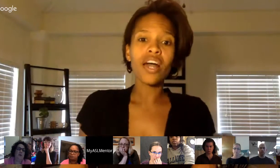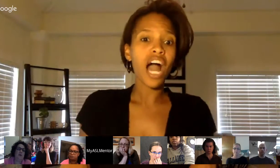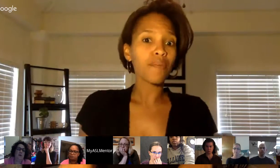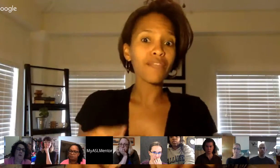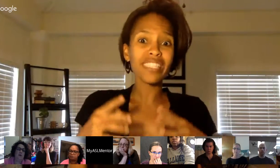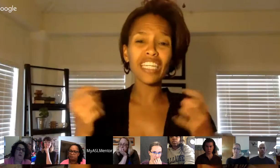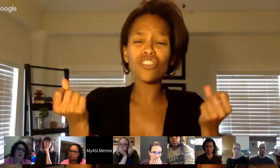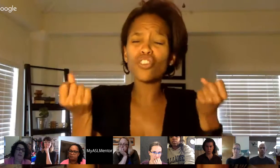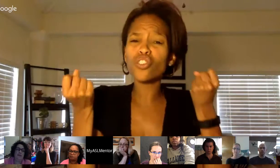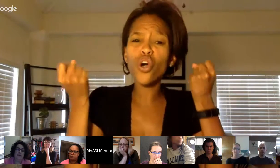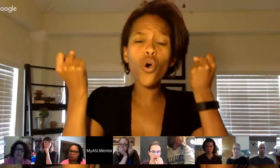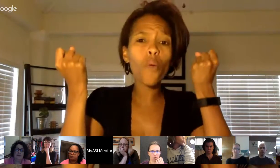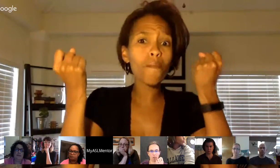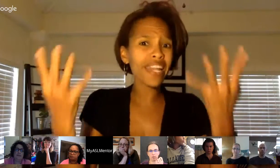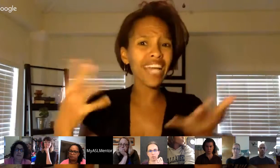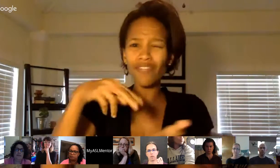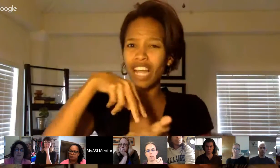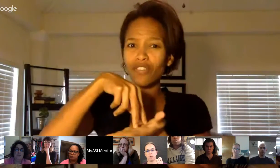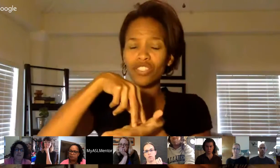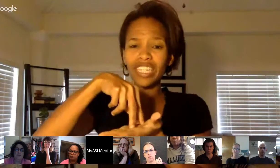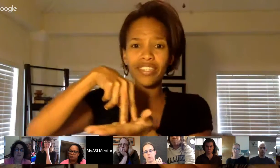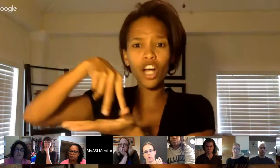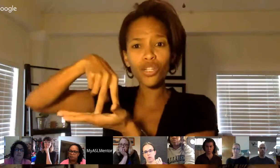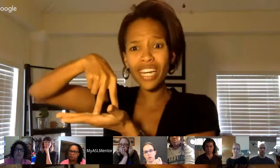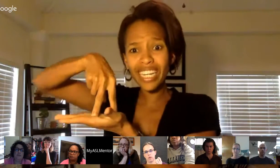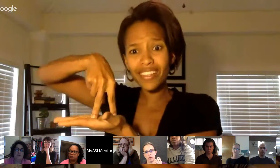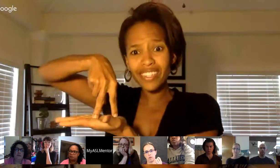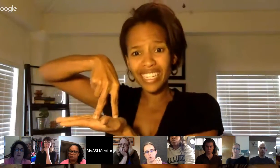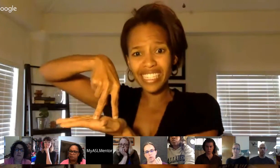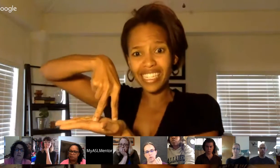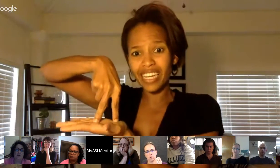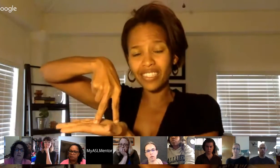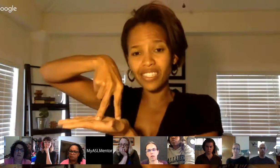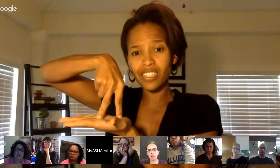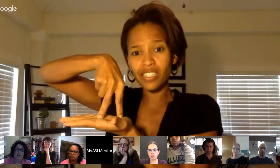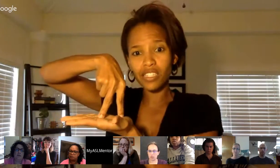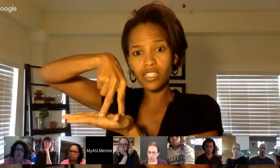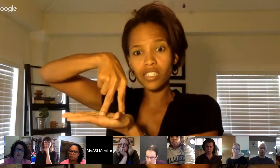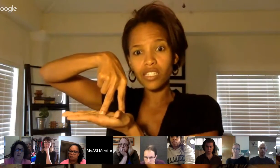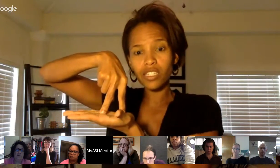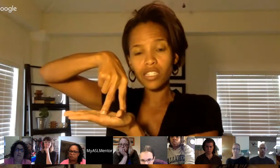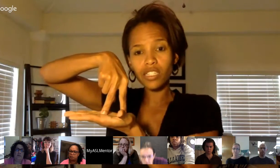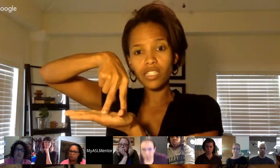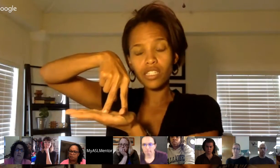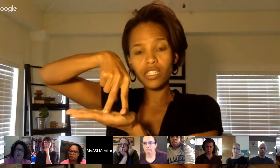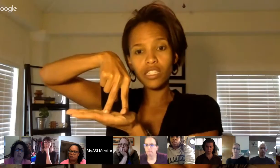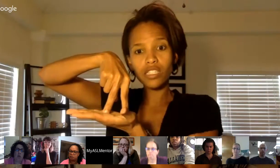now. I've seen so many. I've never seen, are you signing this like stand?